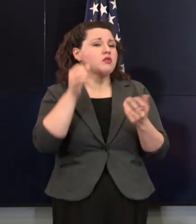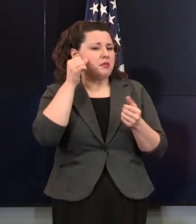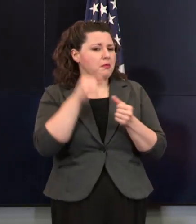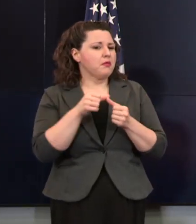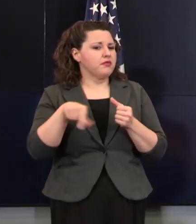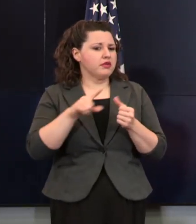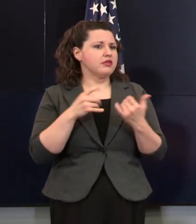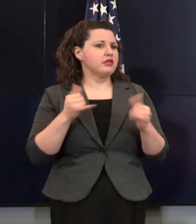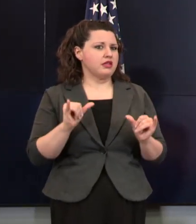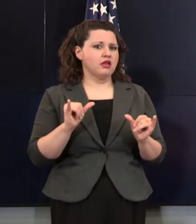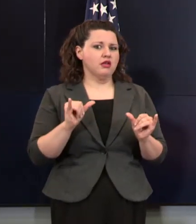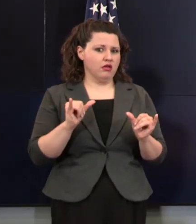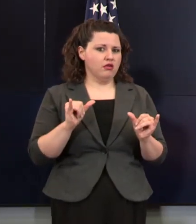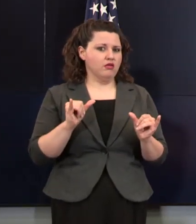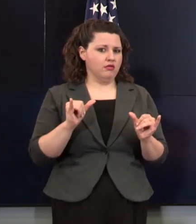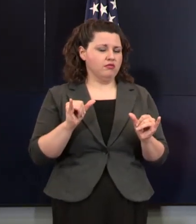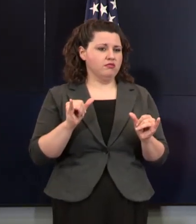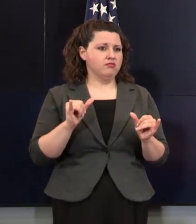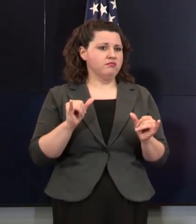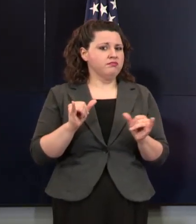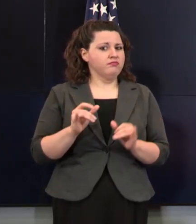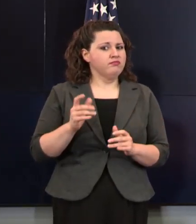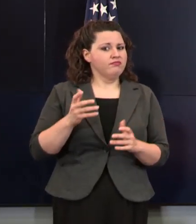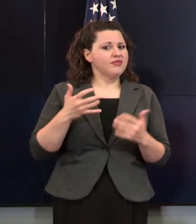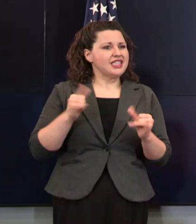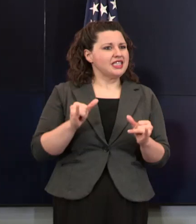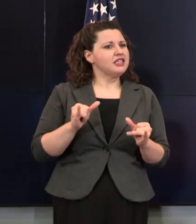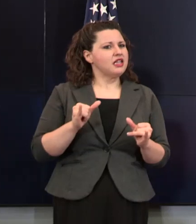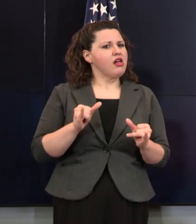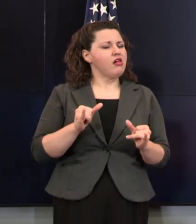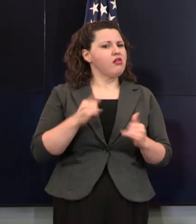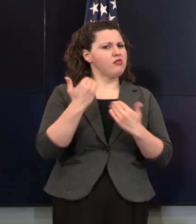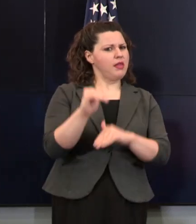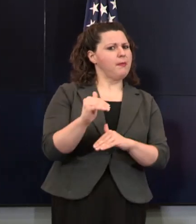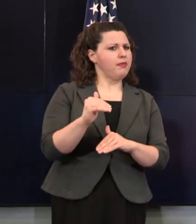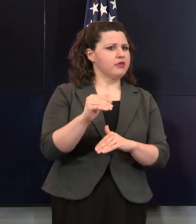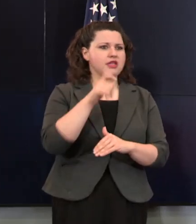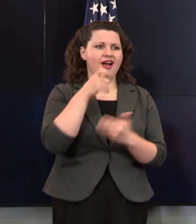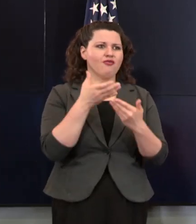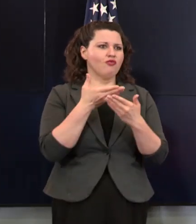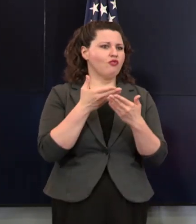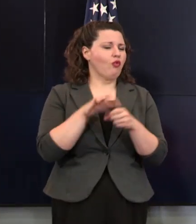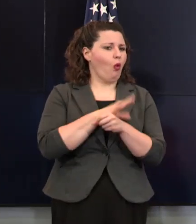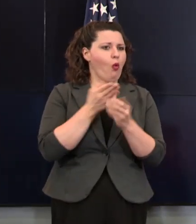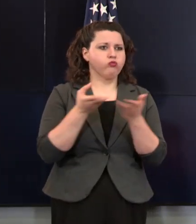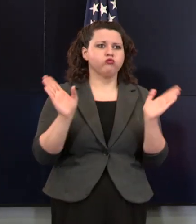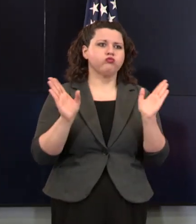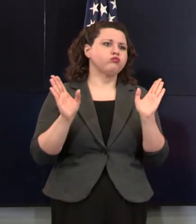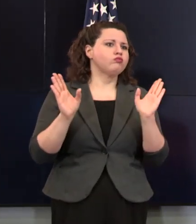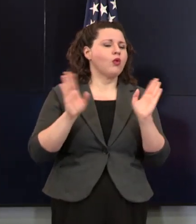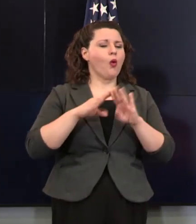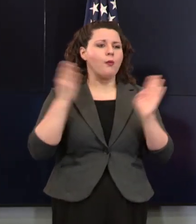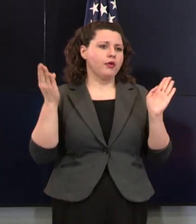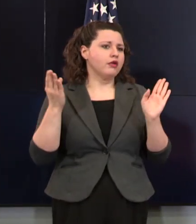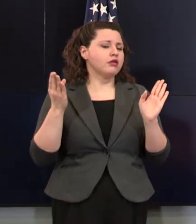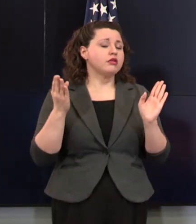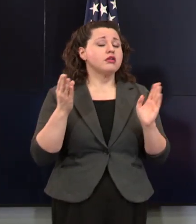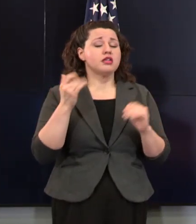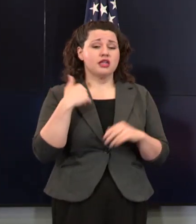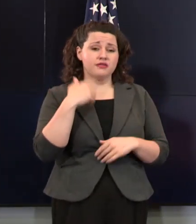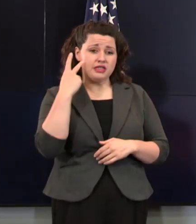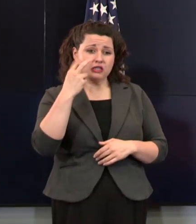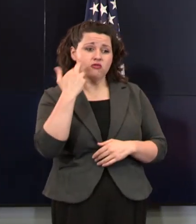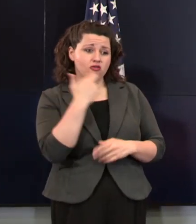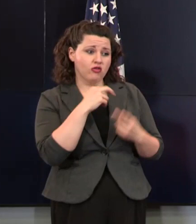pretty significant controls in place for businesses that are starting to open up. And what I've seen, even from businesses and restaurants